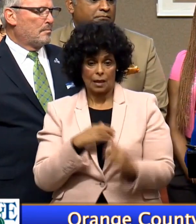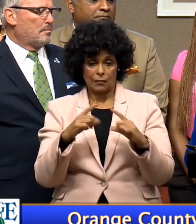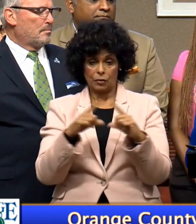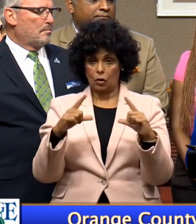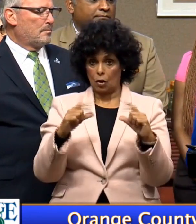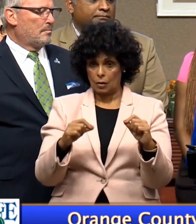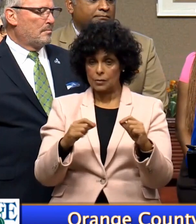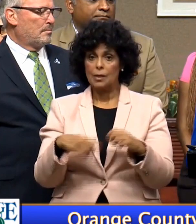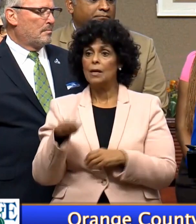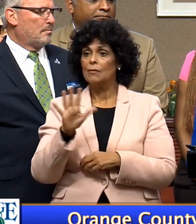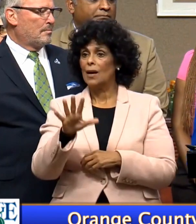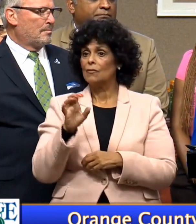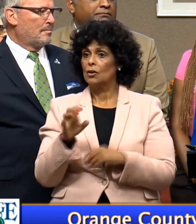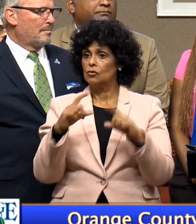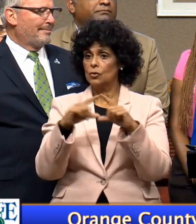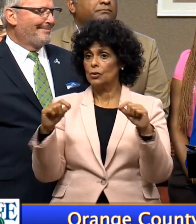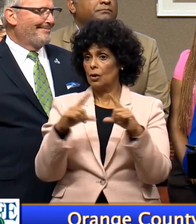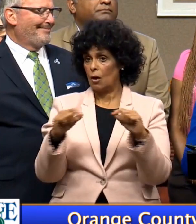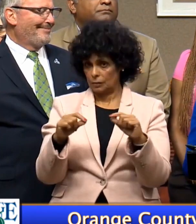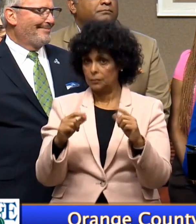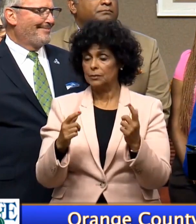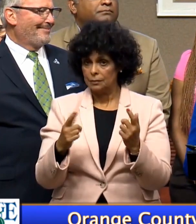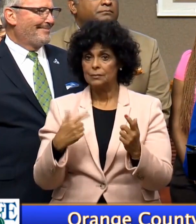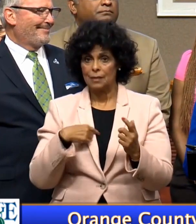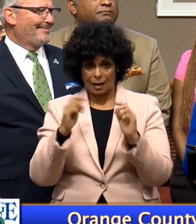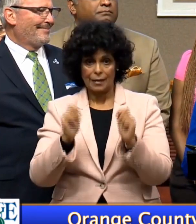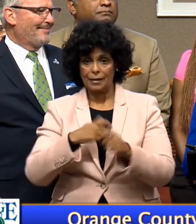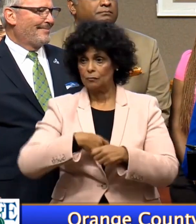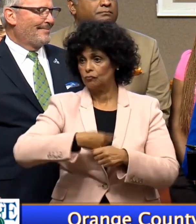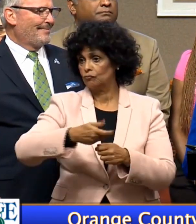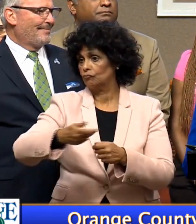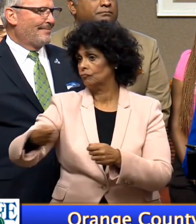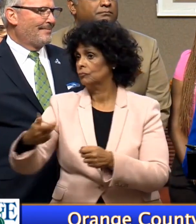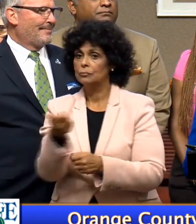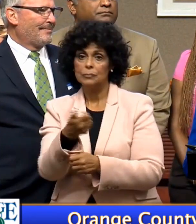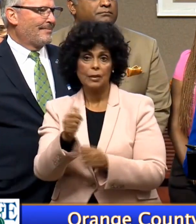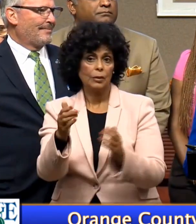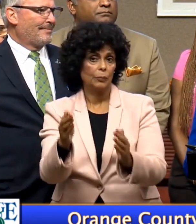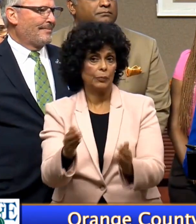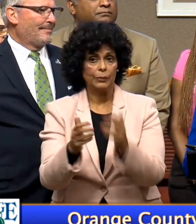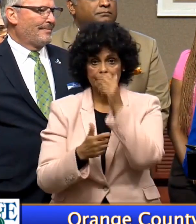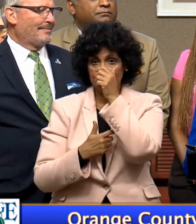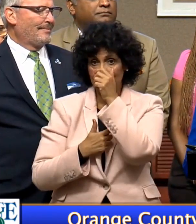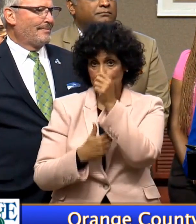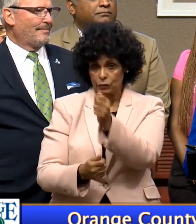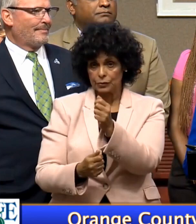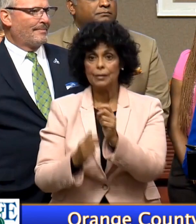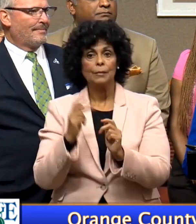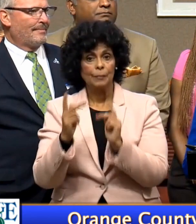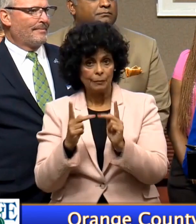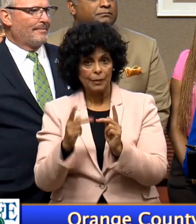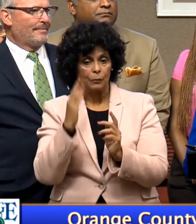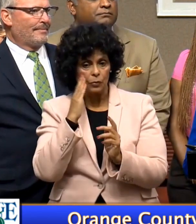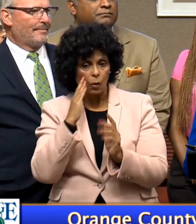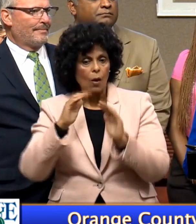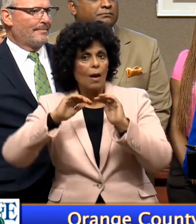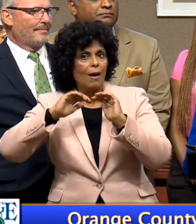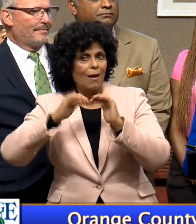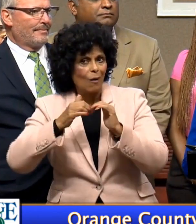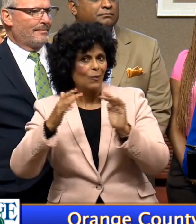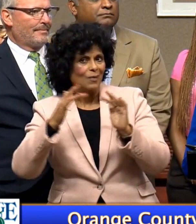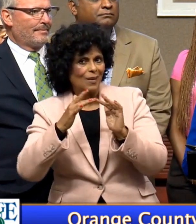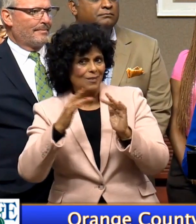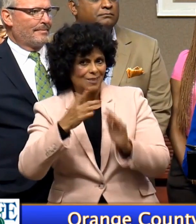me. I have 500 of these cards with me that I can hand out to anybody here that's interested, so people can know how to get in touch with